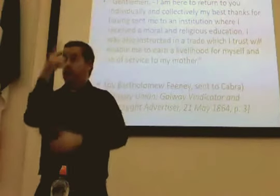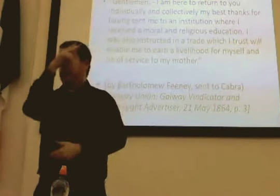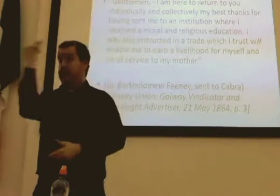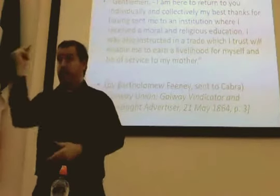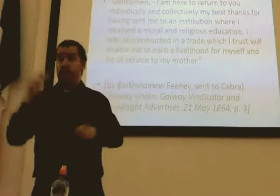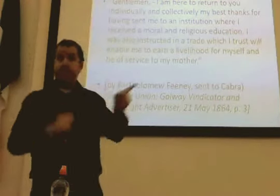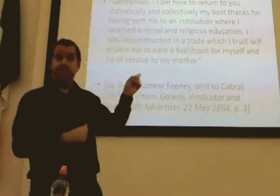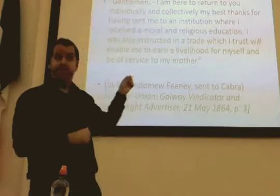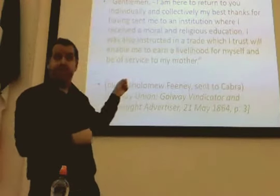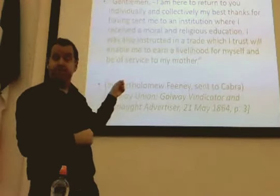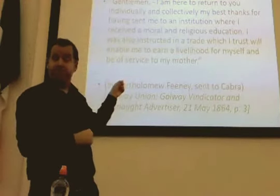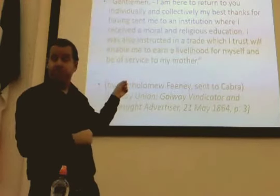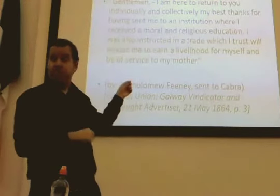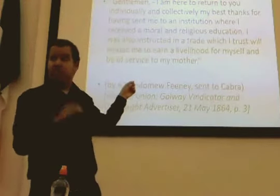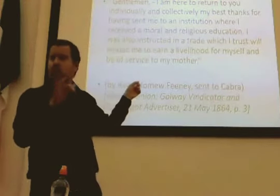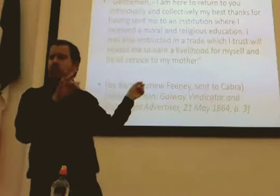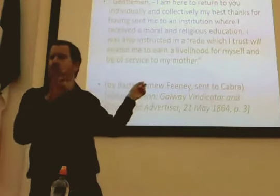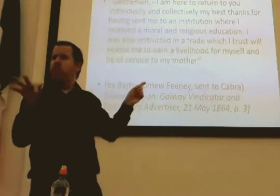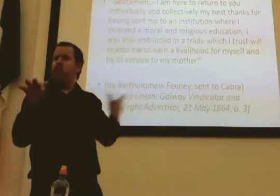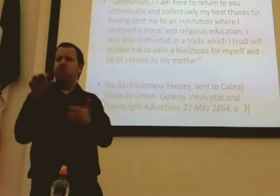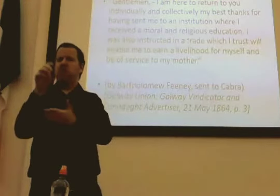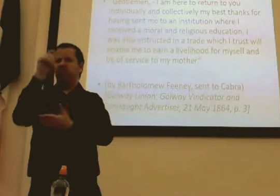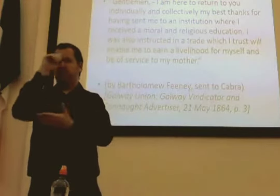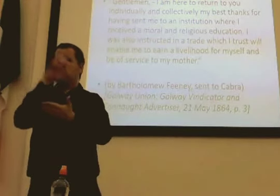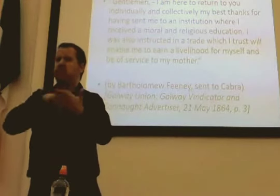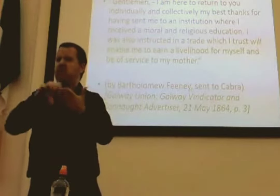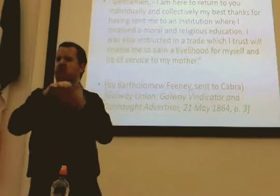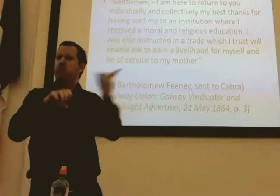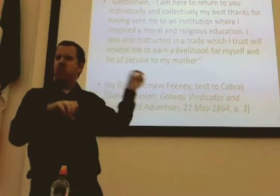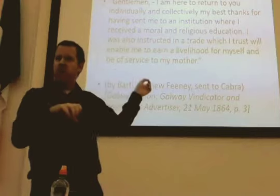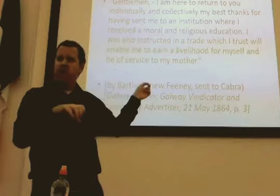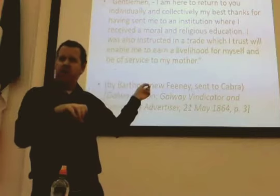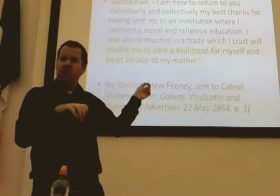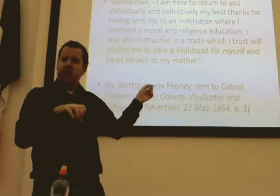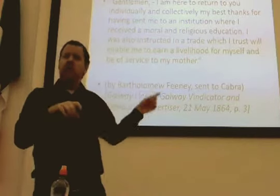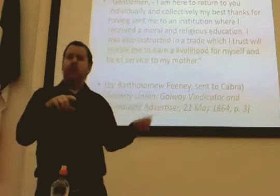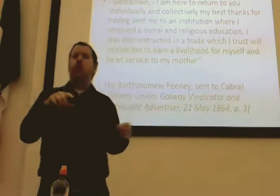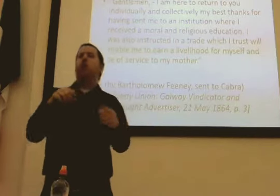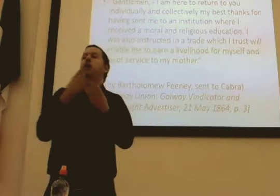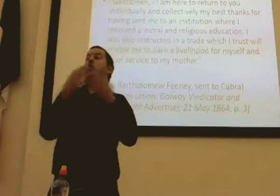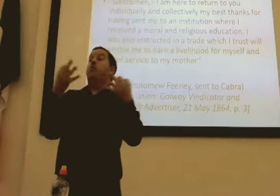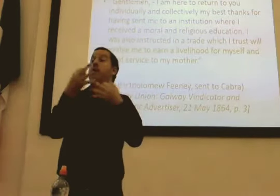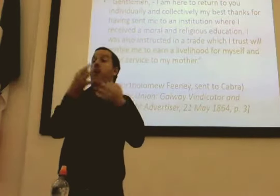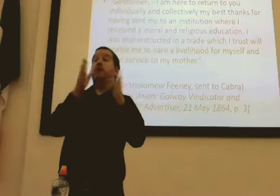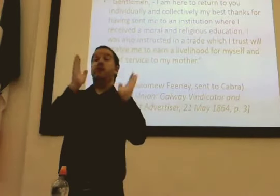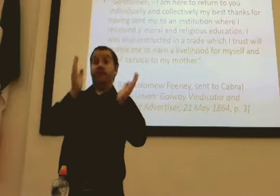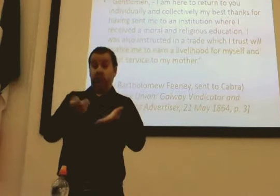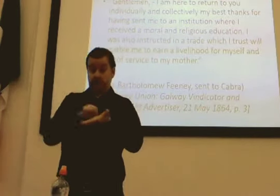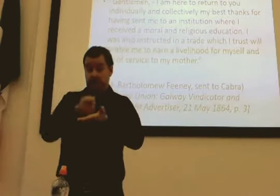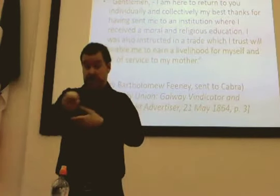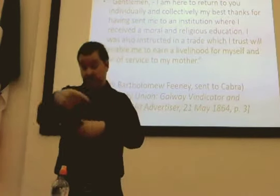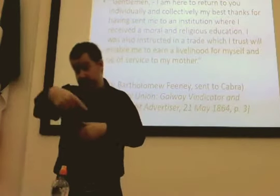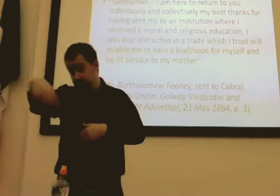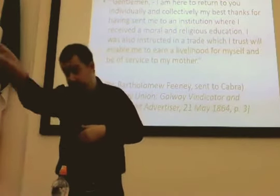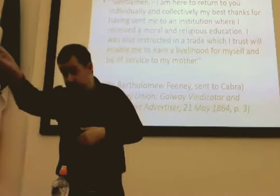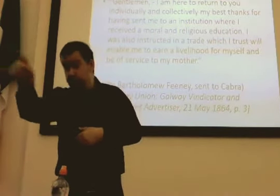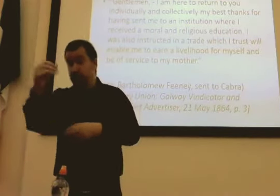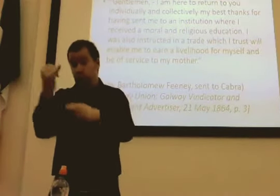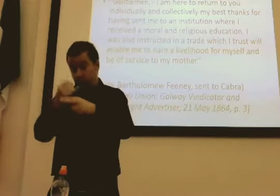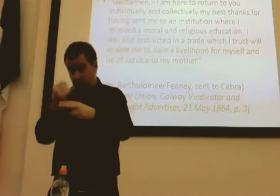So often they would use notes to communicate as well, looking back and forth. So this is from Cabra. The Board of Guardians had